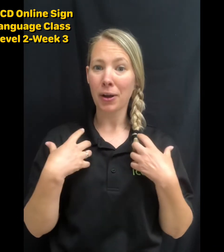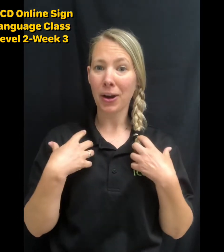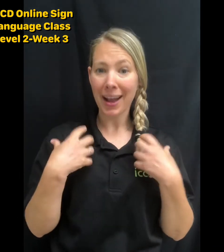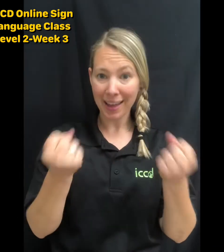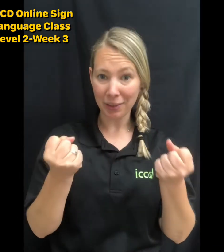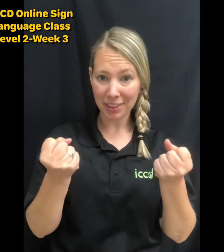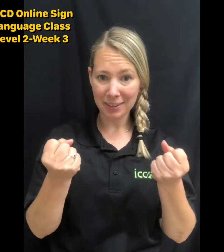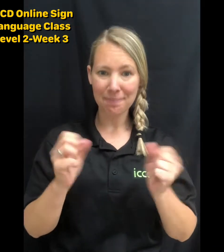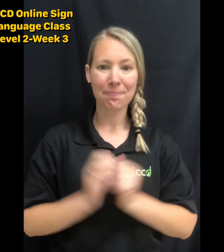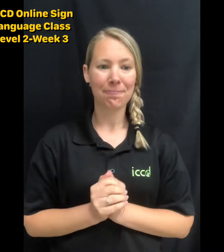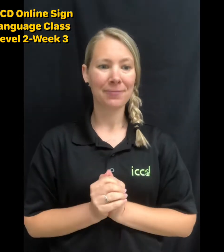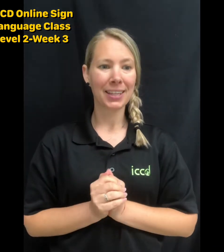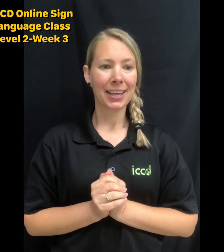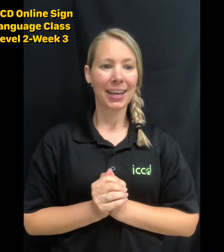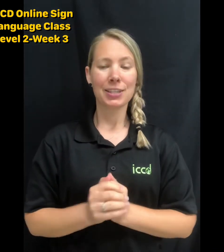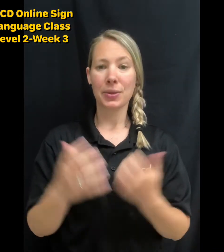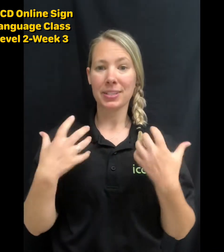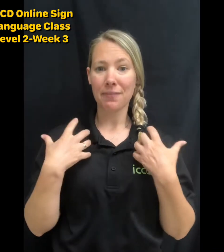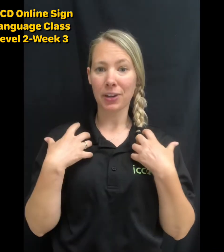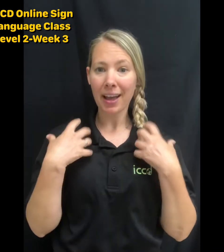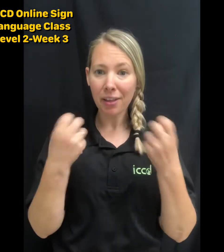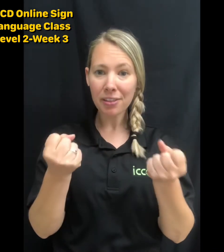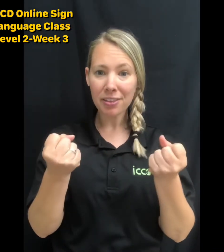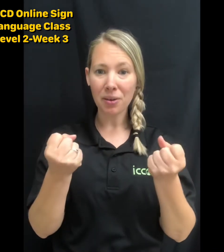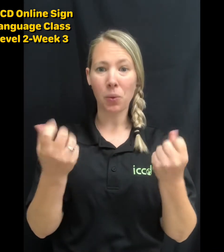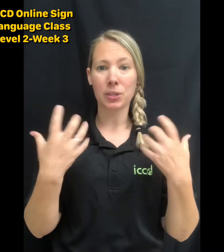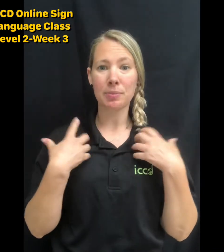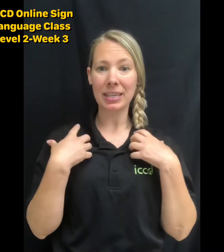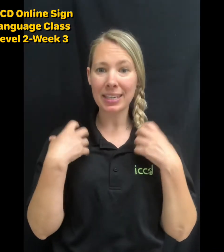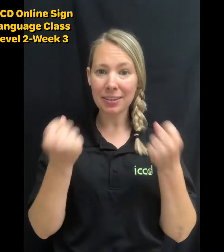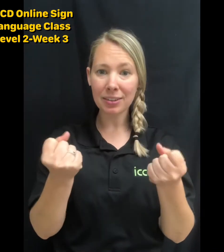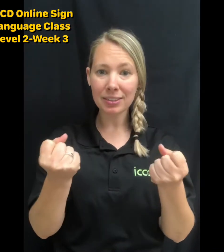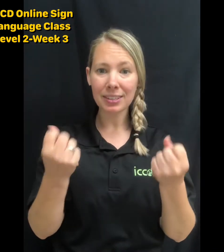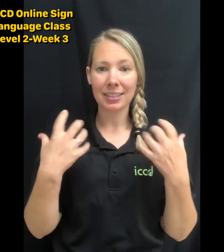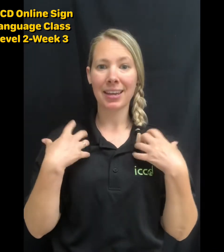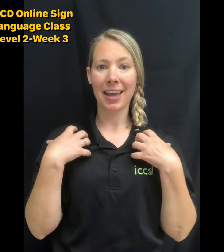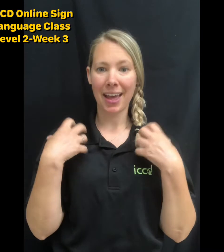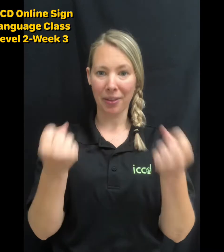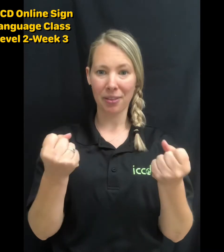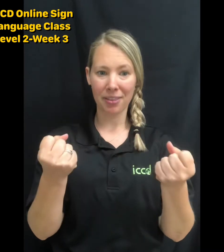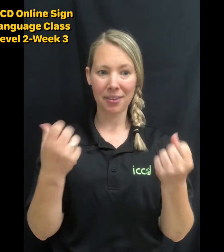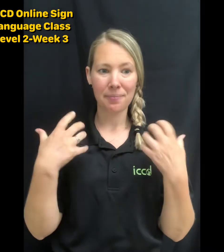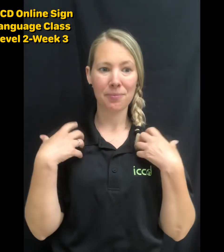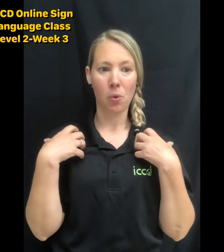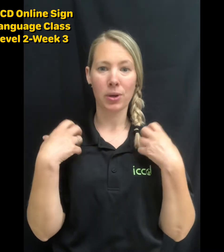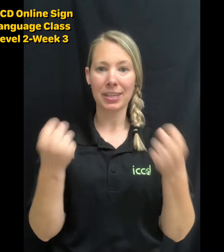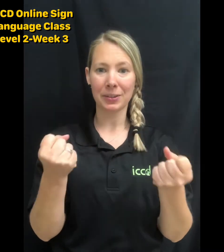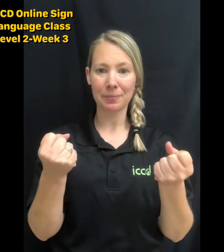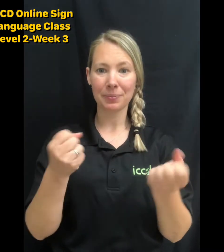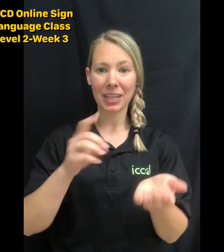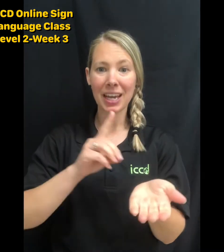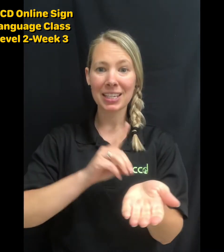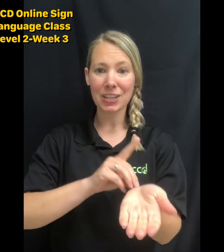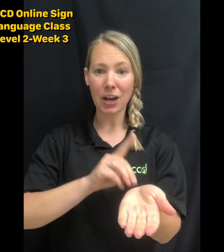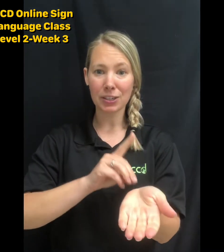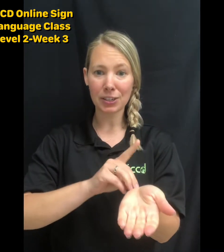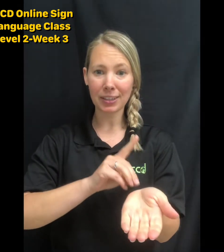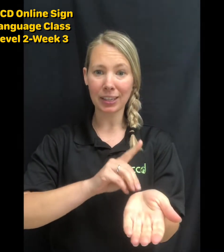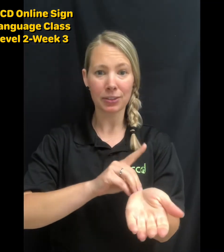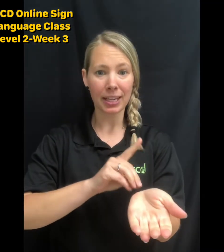health. So it's time for health or to be healed. Health or healed. Doctor, like you're taking